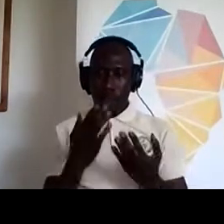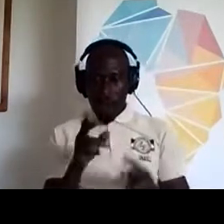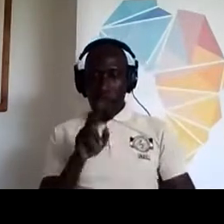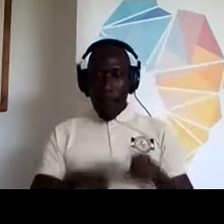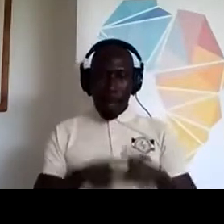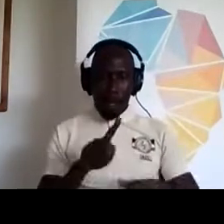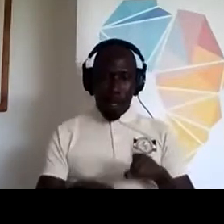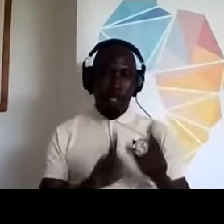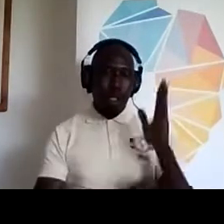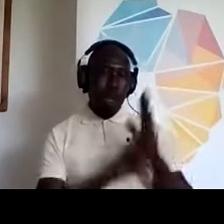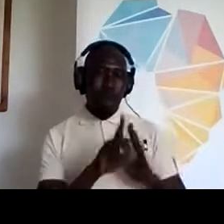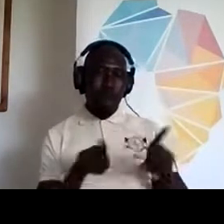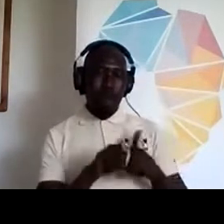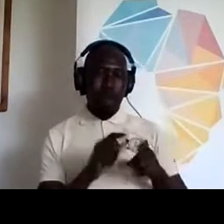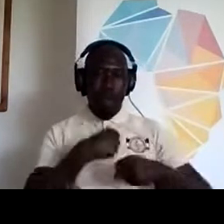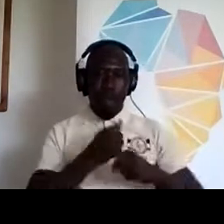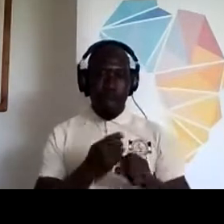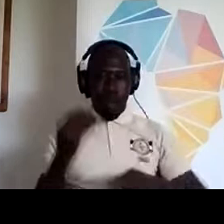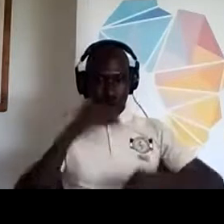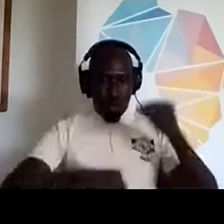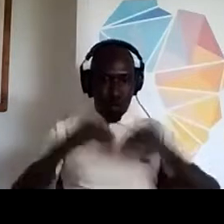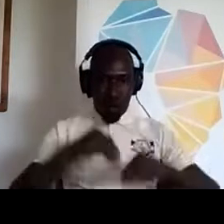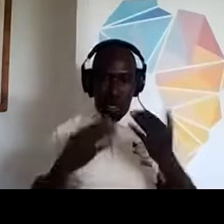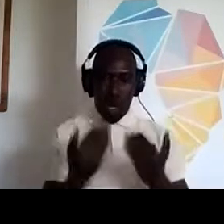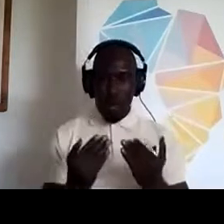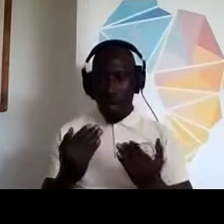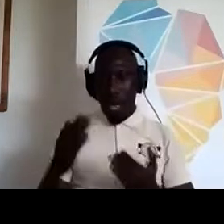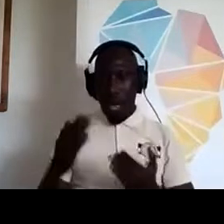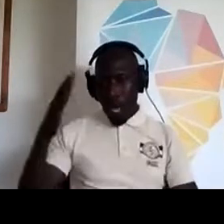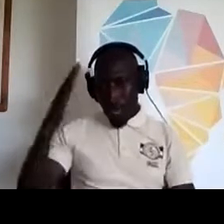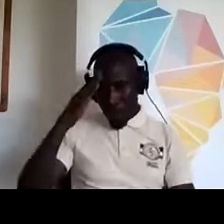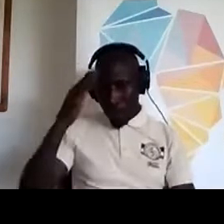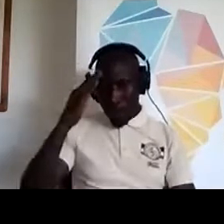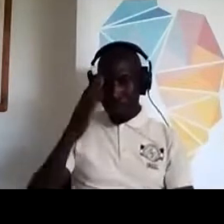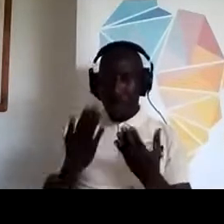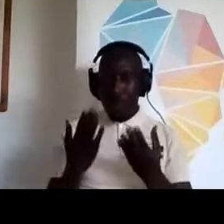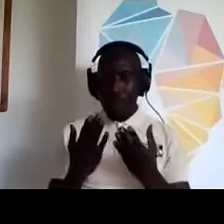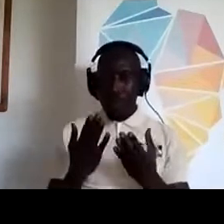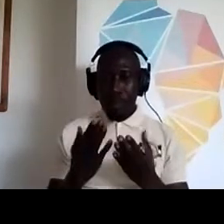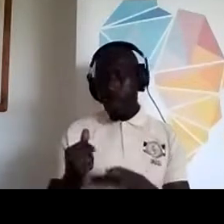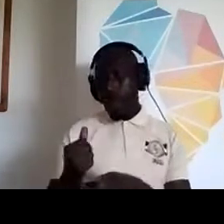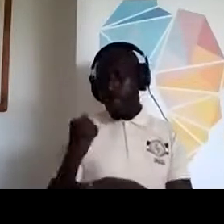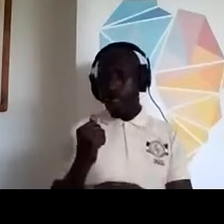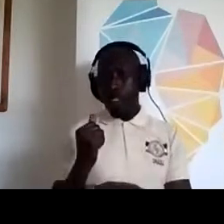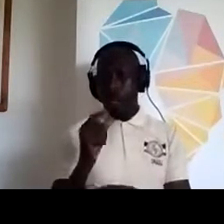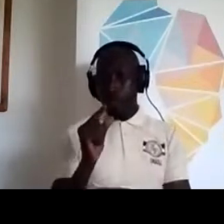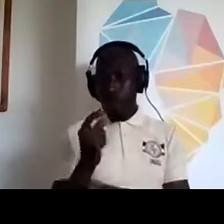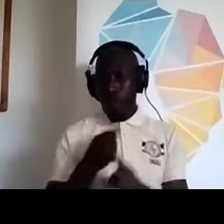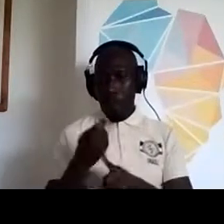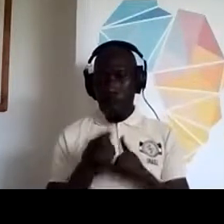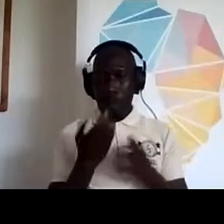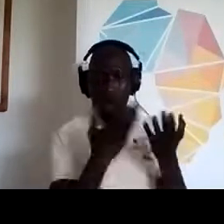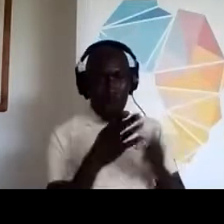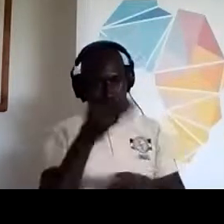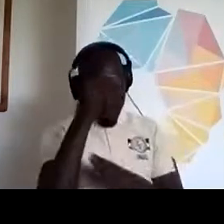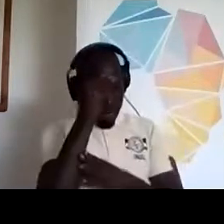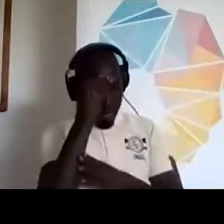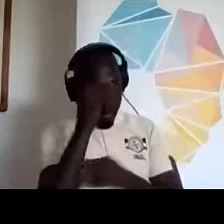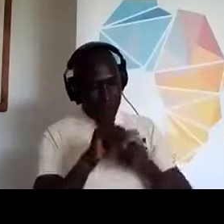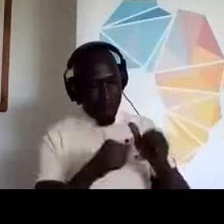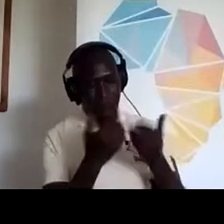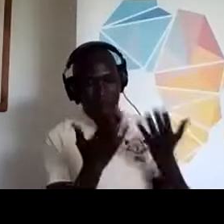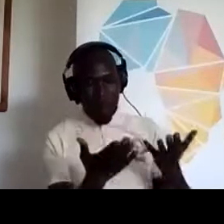the drafting and making submissions. I know that in the last few months, you conducted a study about